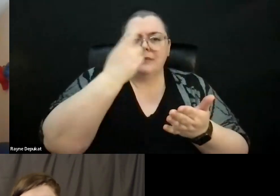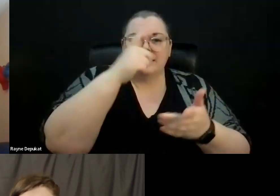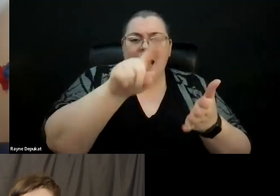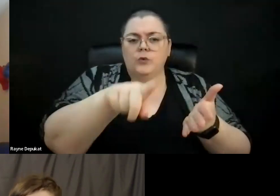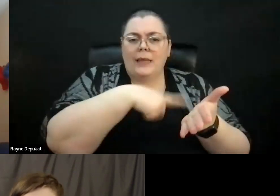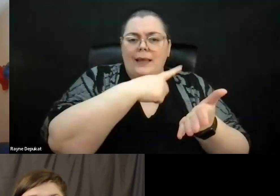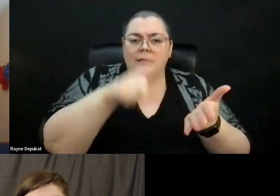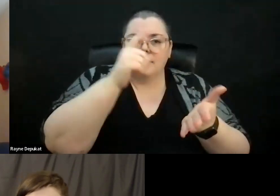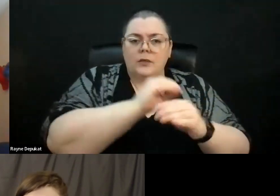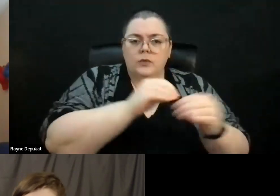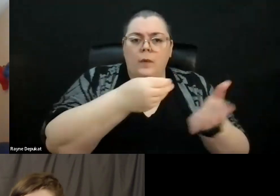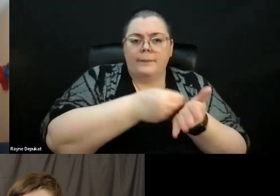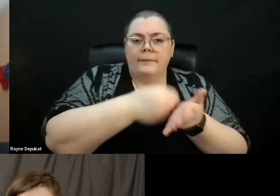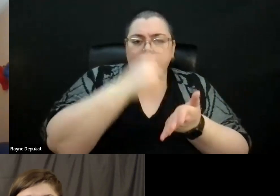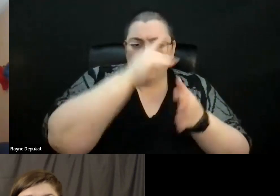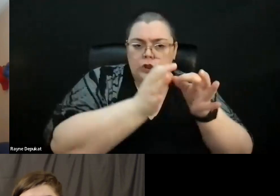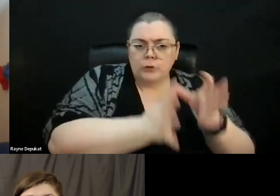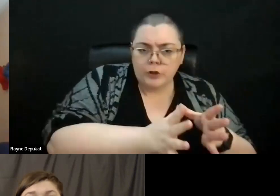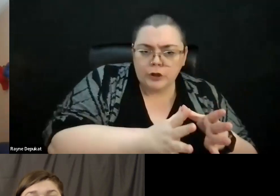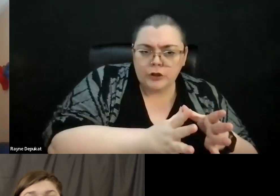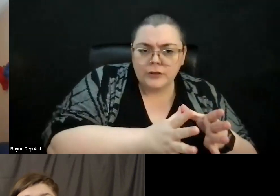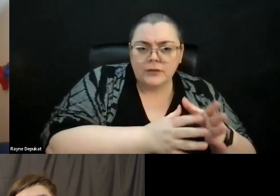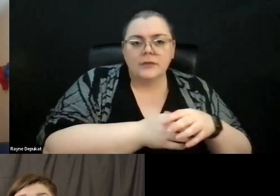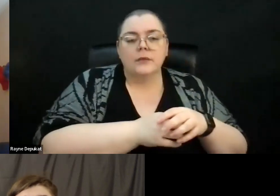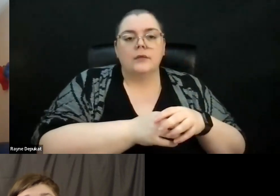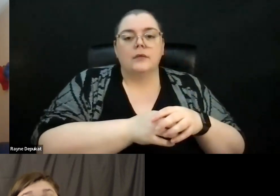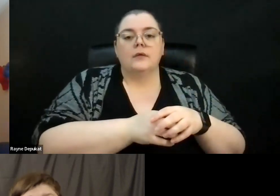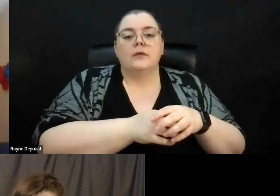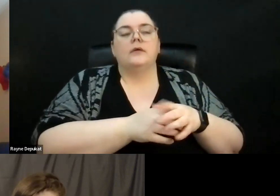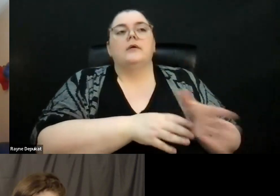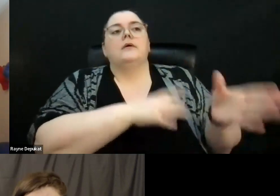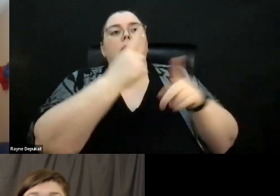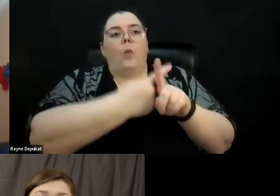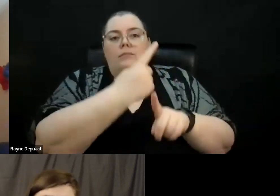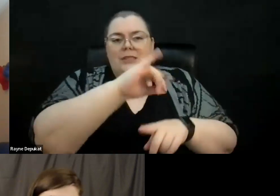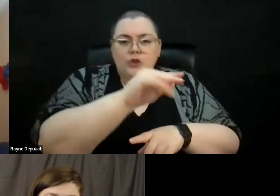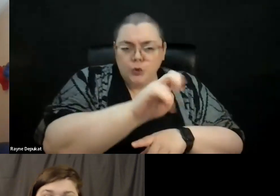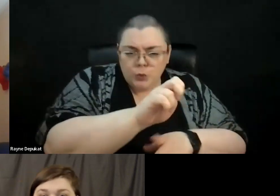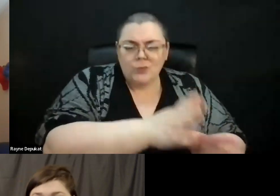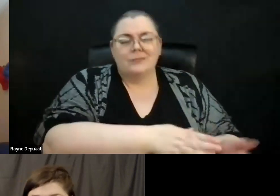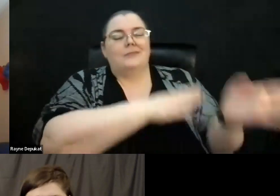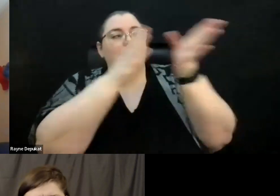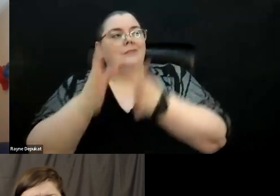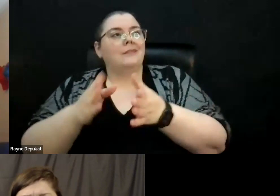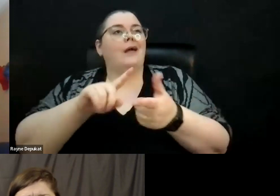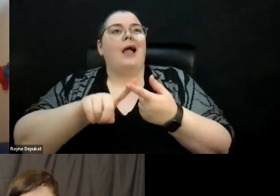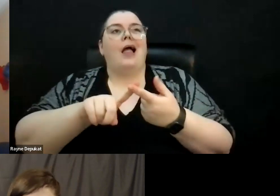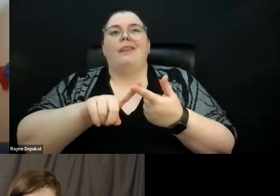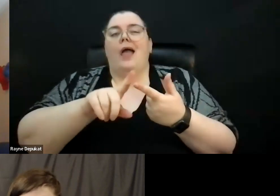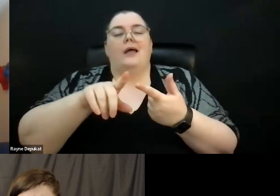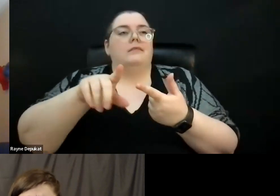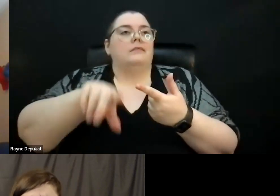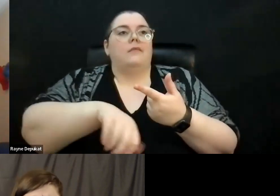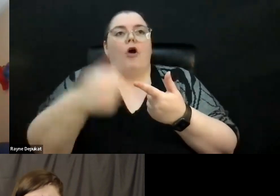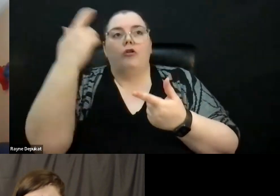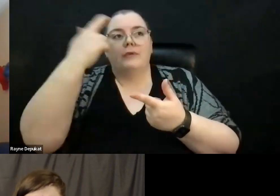because of financial reasons. There was cancellation because there was no funds for interpreters. 1 month, I think it was